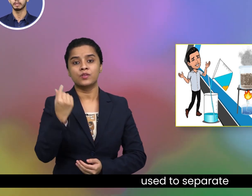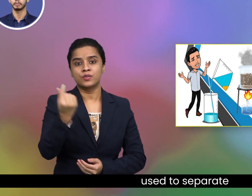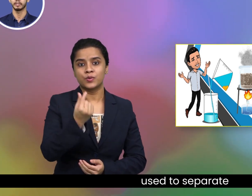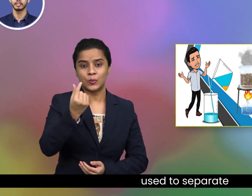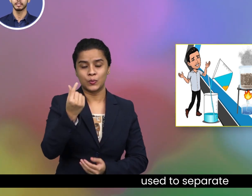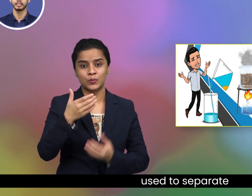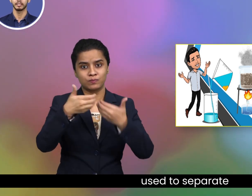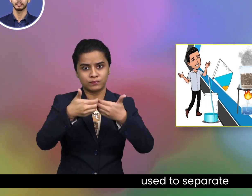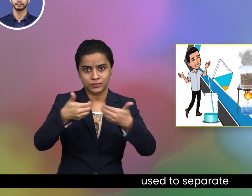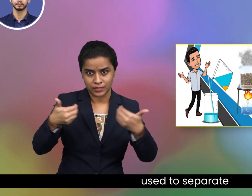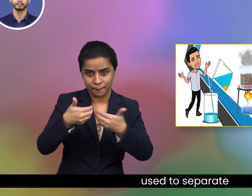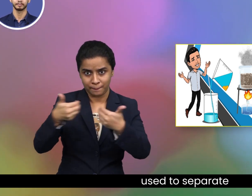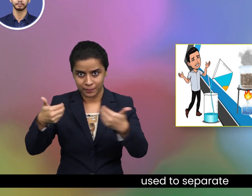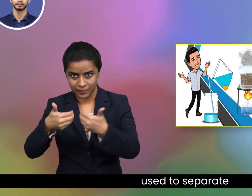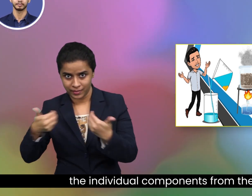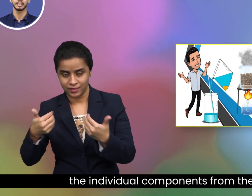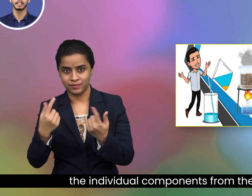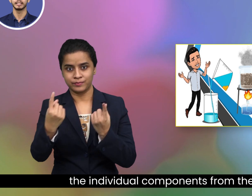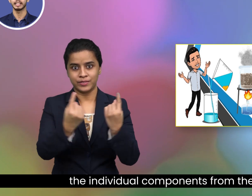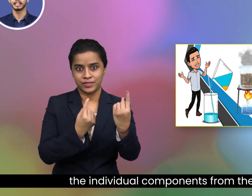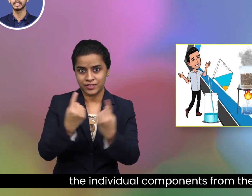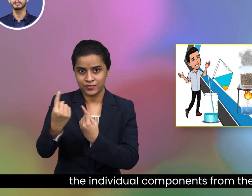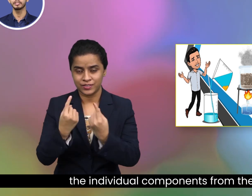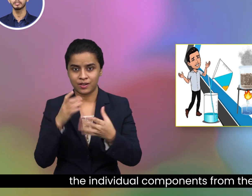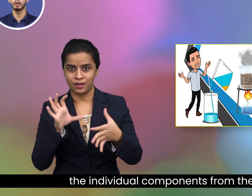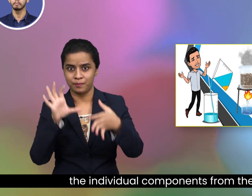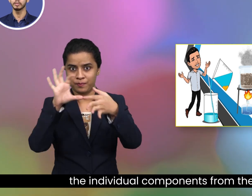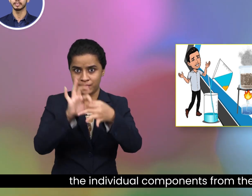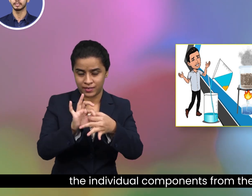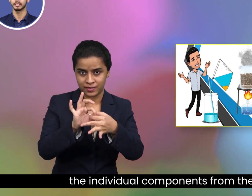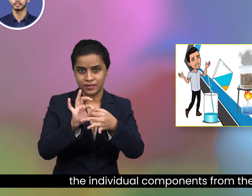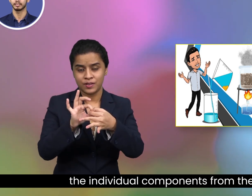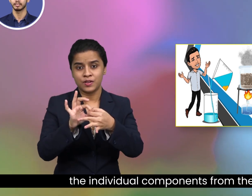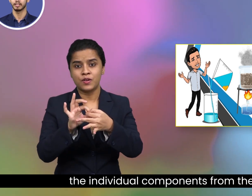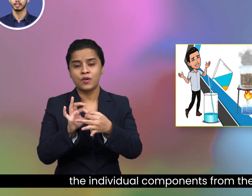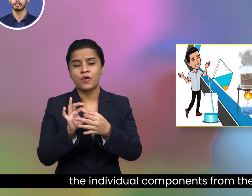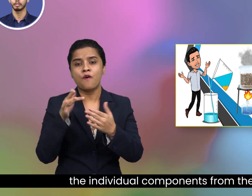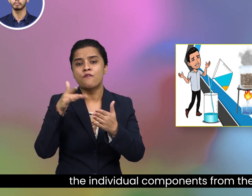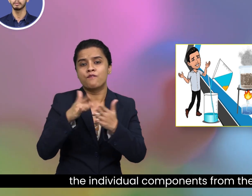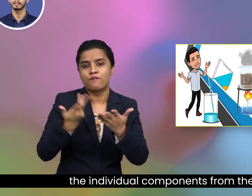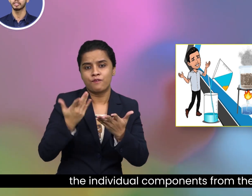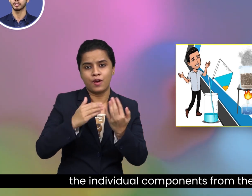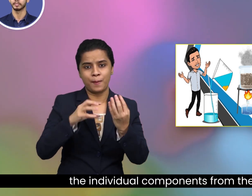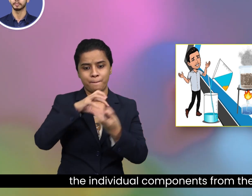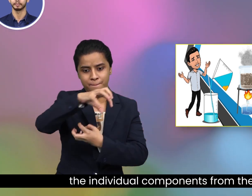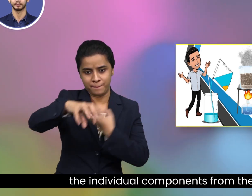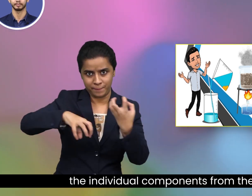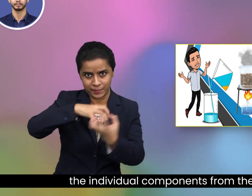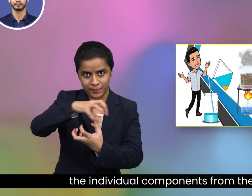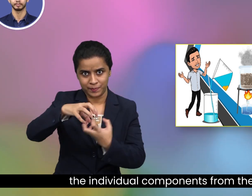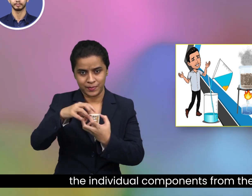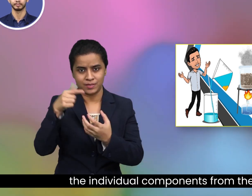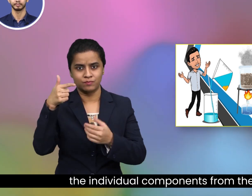used to separate the individual components from the mixture.